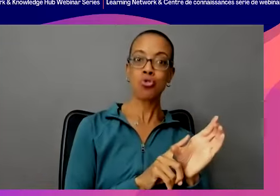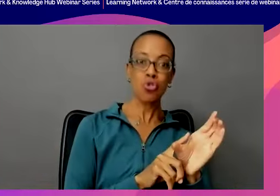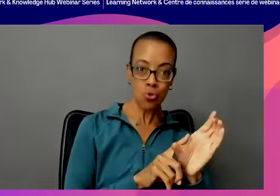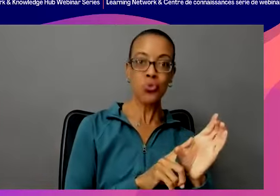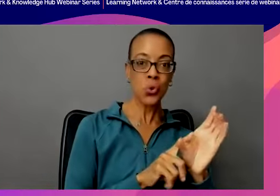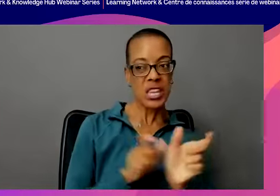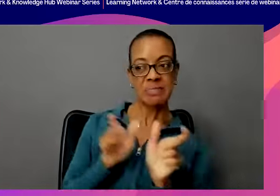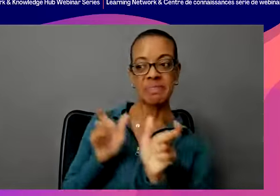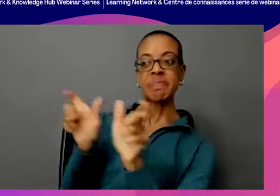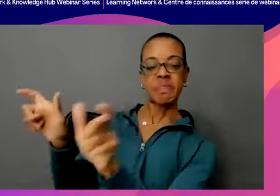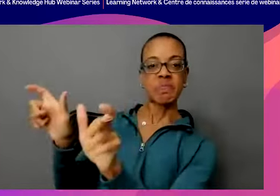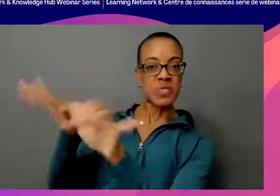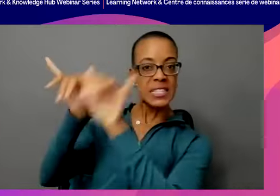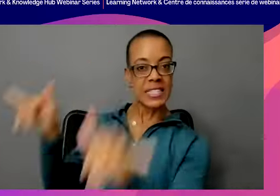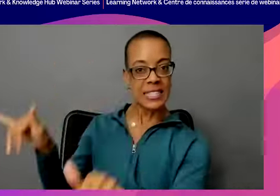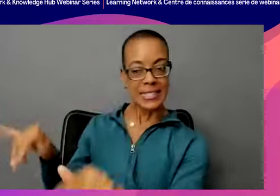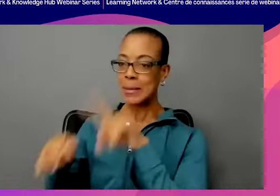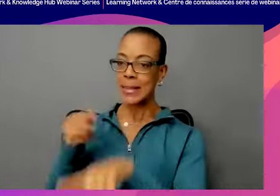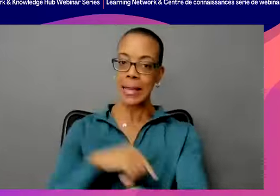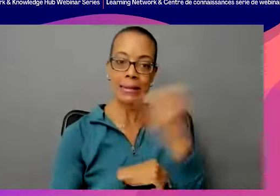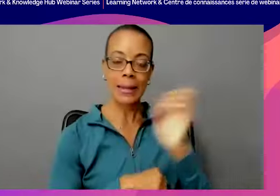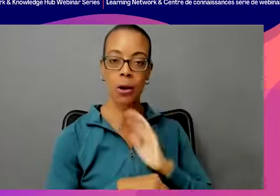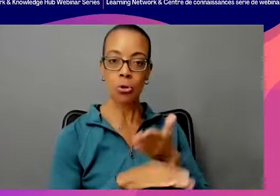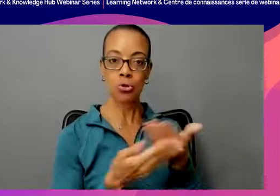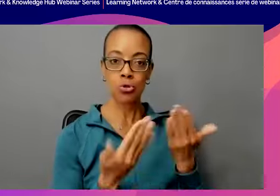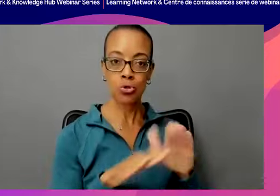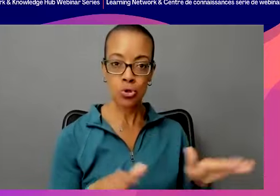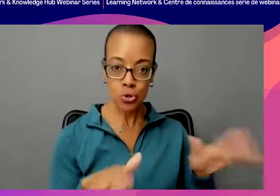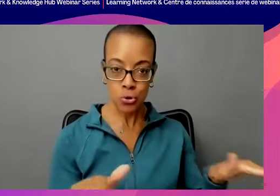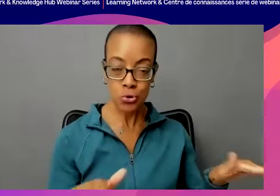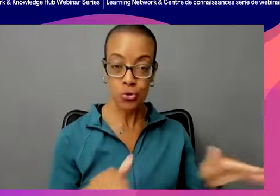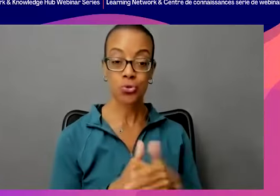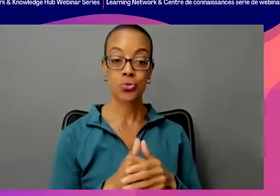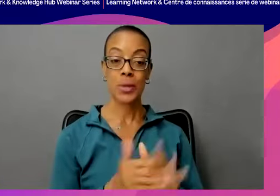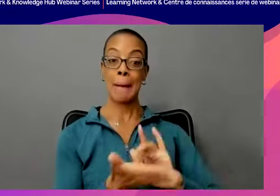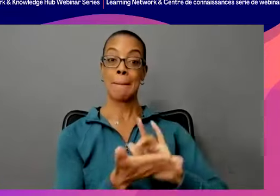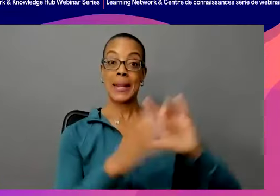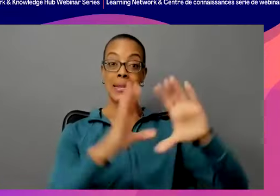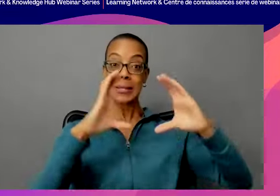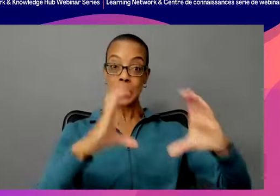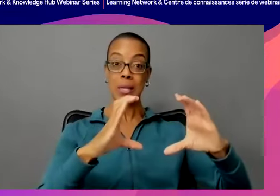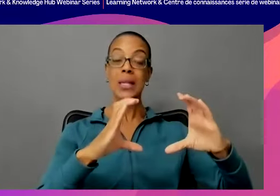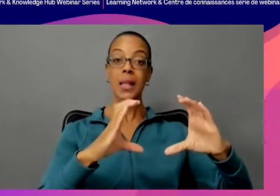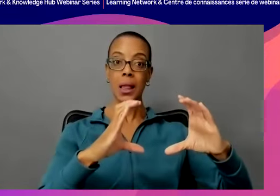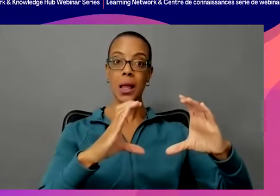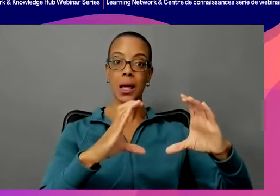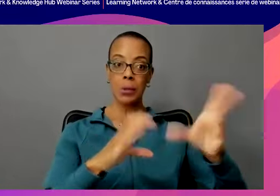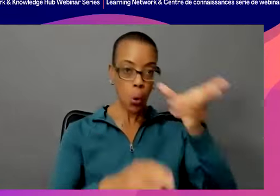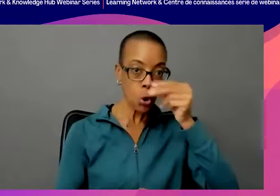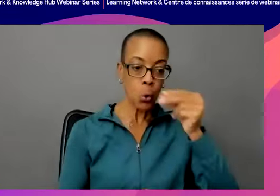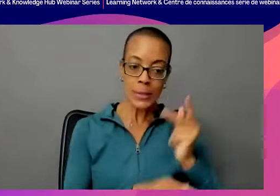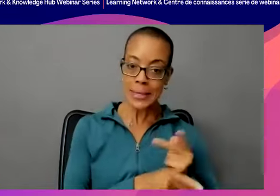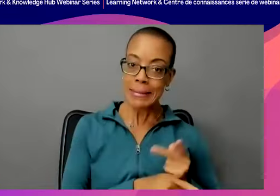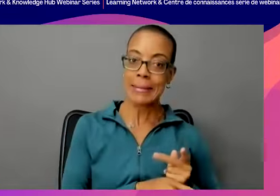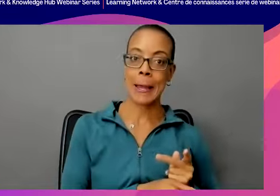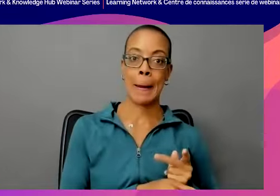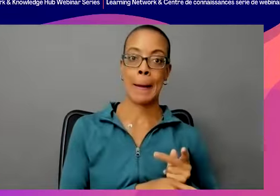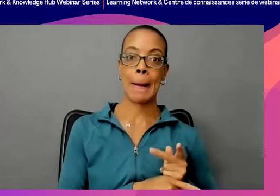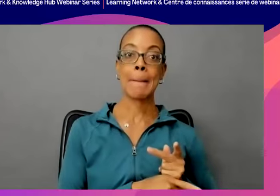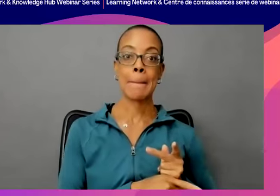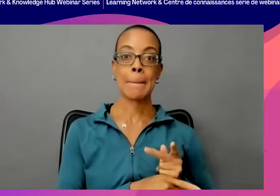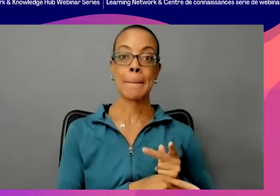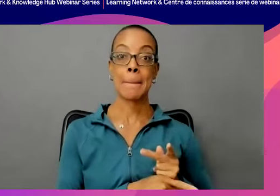And again, keeping that medicine wheel close by and keeping all CBOs accountable for their